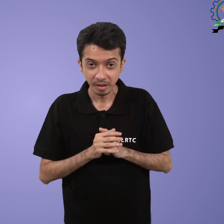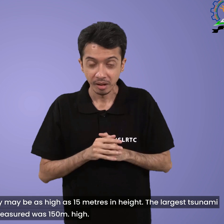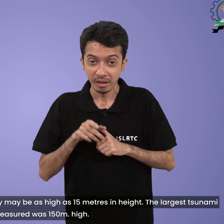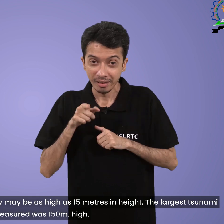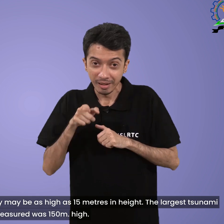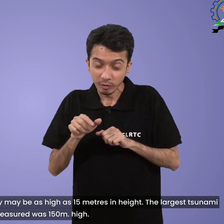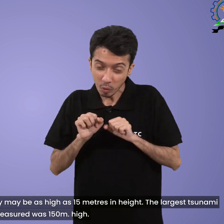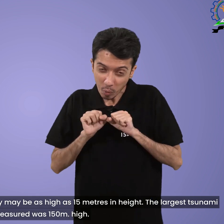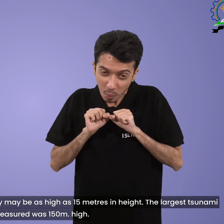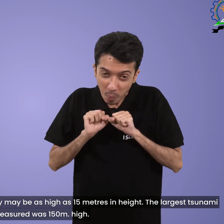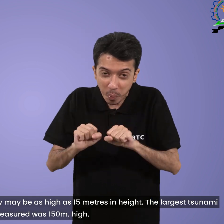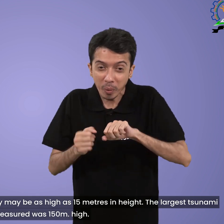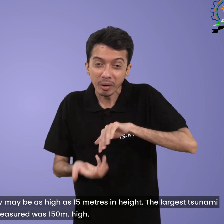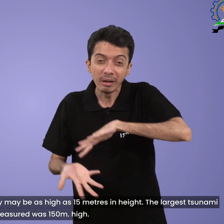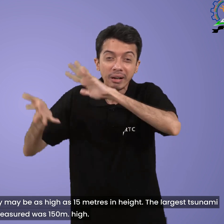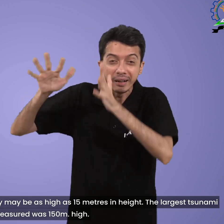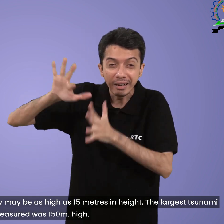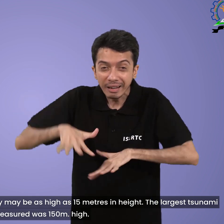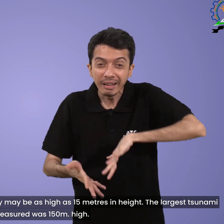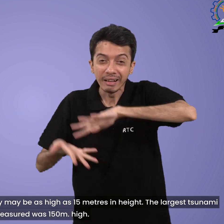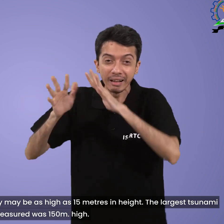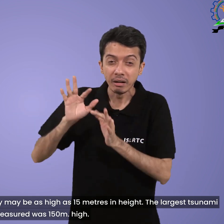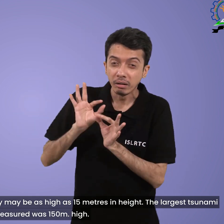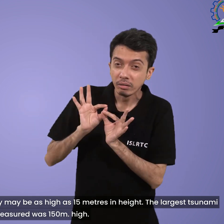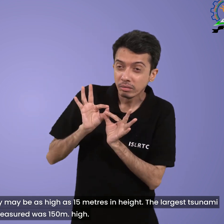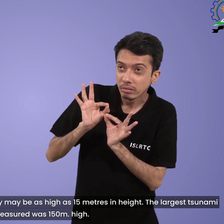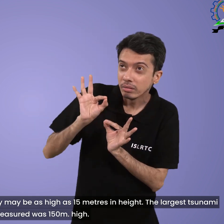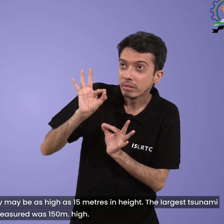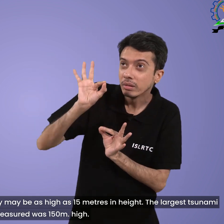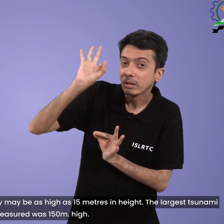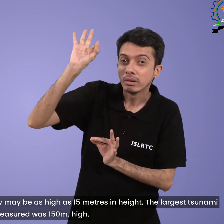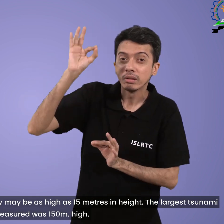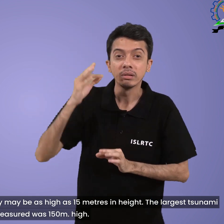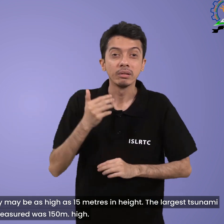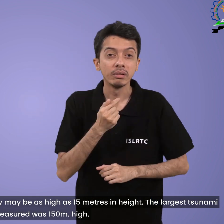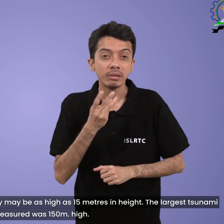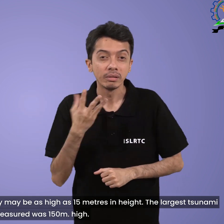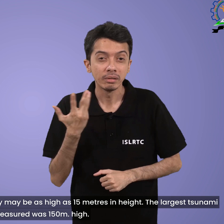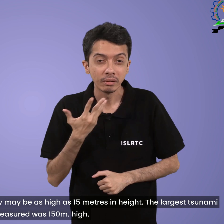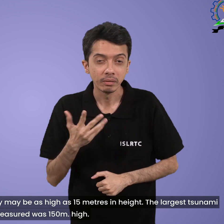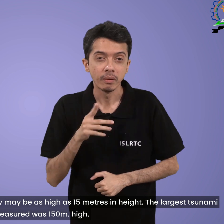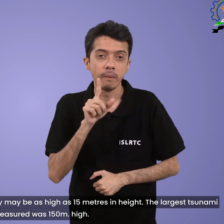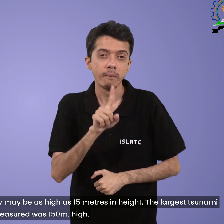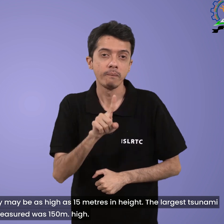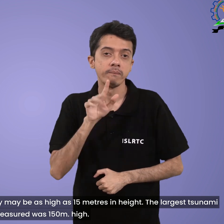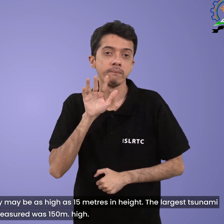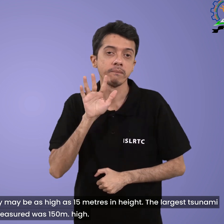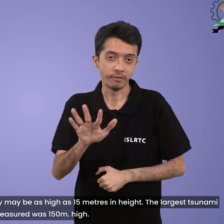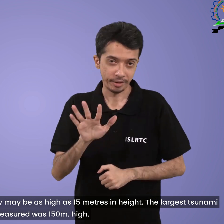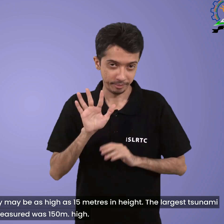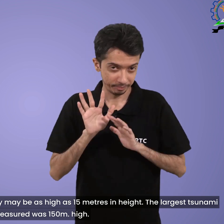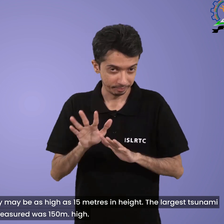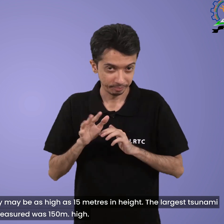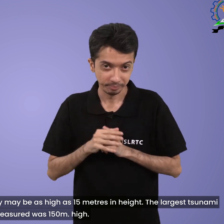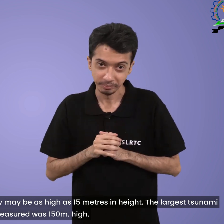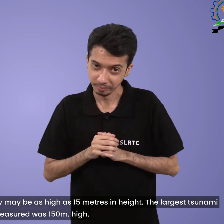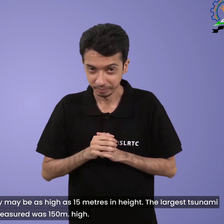This causes huge waves in the ocean. They may be as high as 15 meters in height.